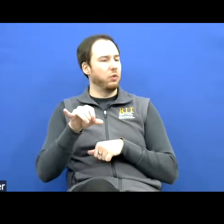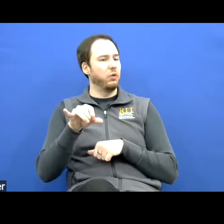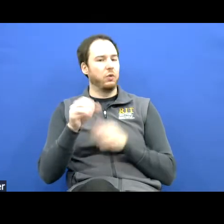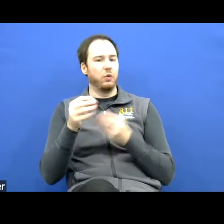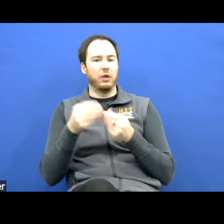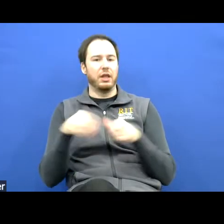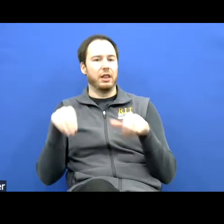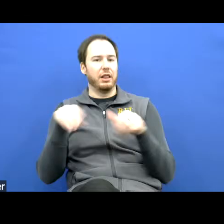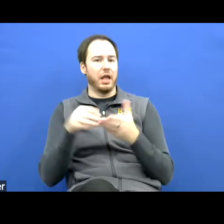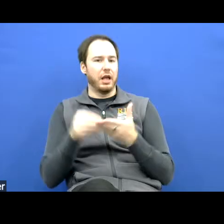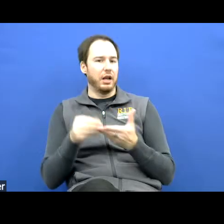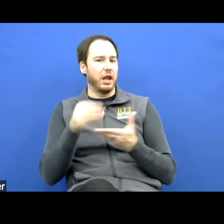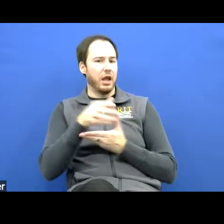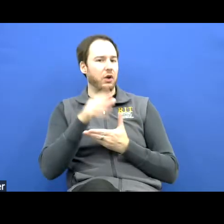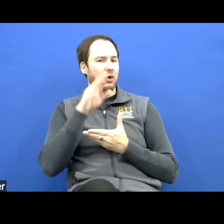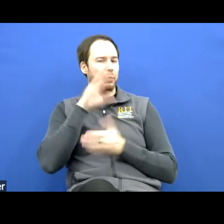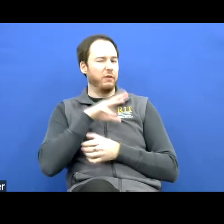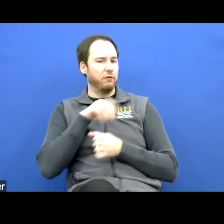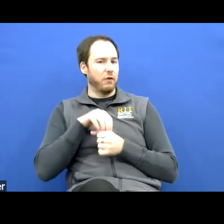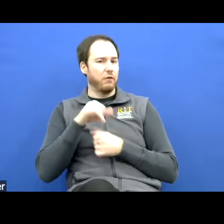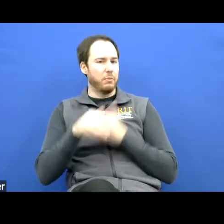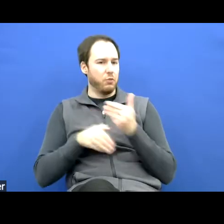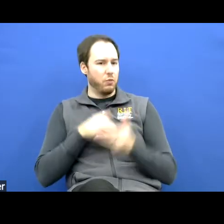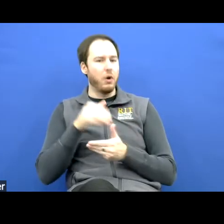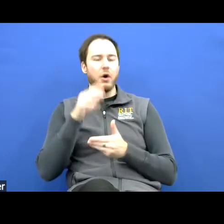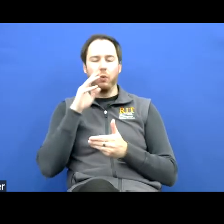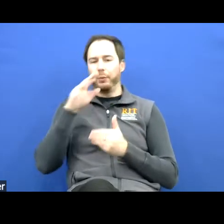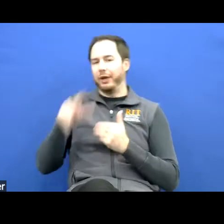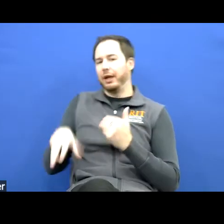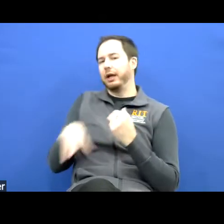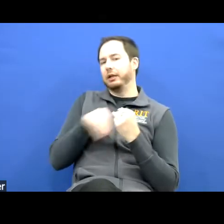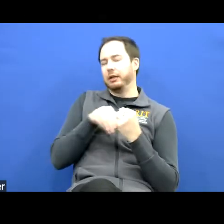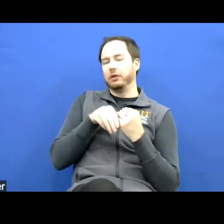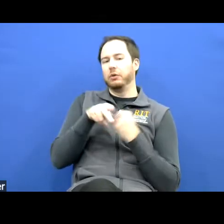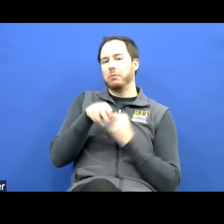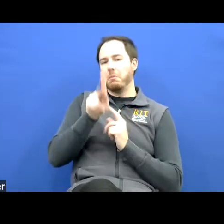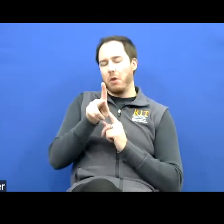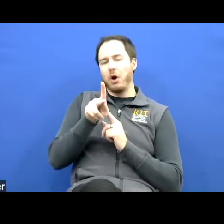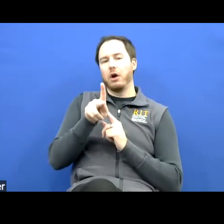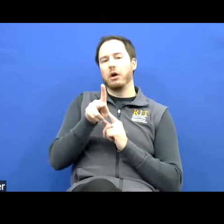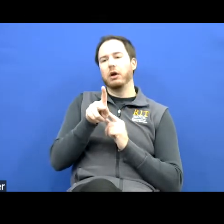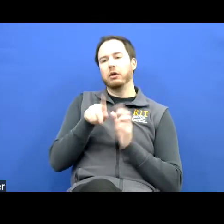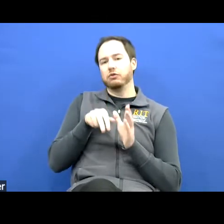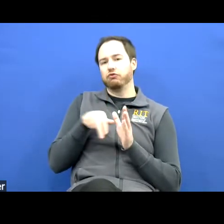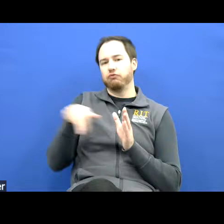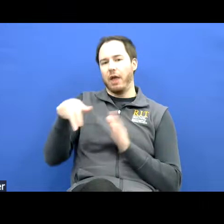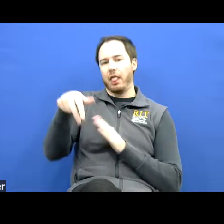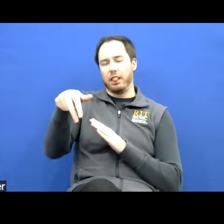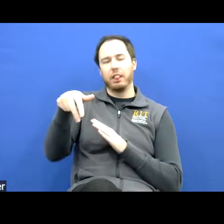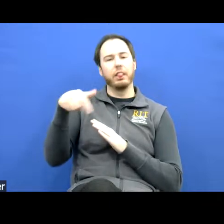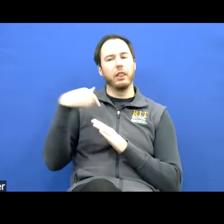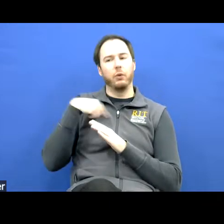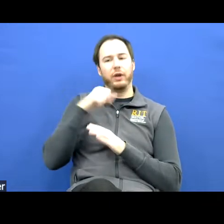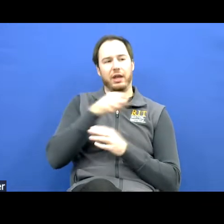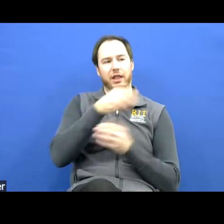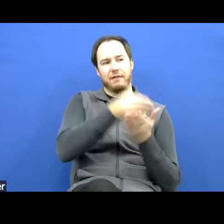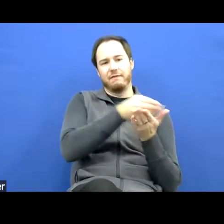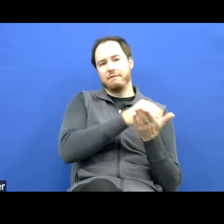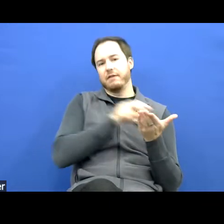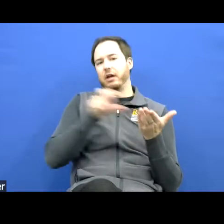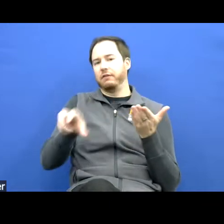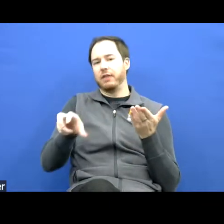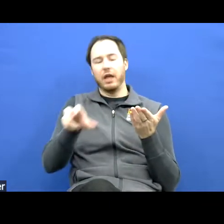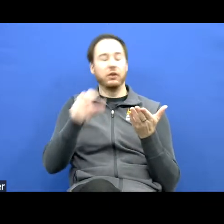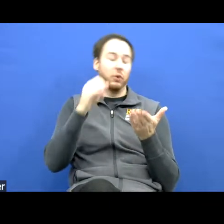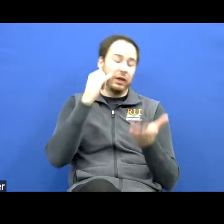land acquisition involved in that, which would be an additional parkway trail. So we could use the funds for that. So even